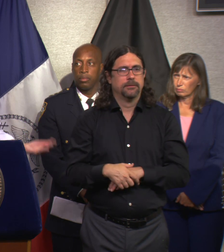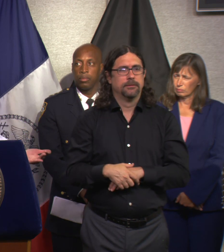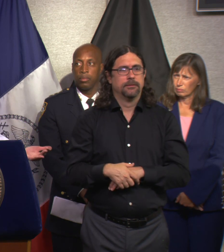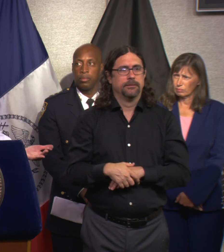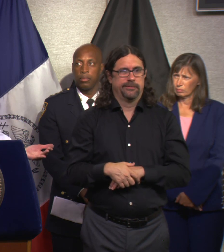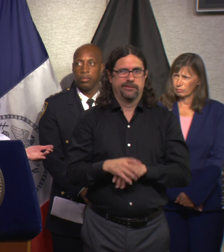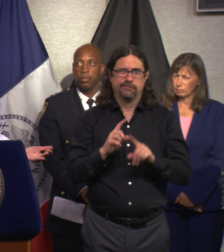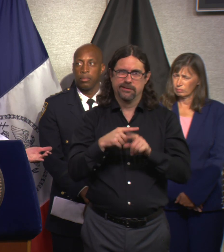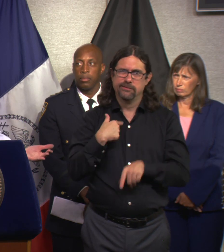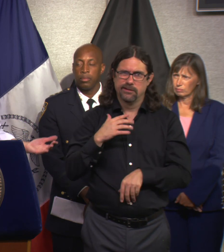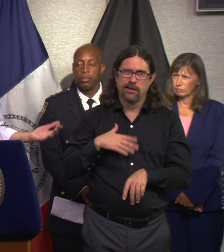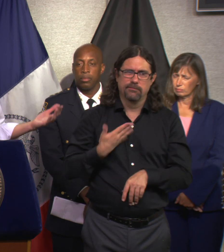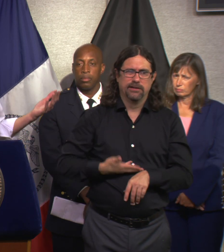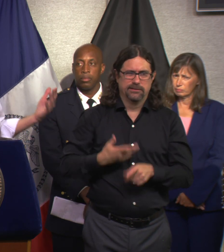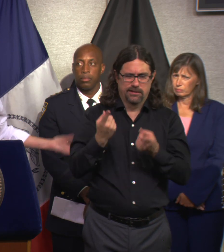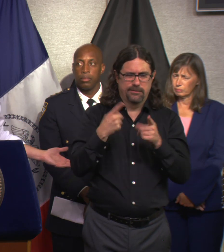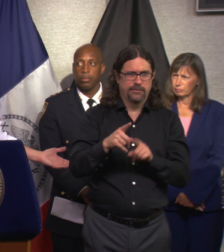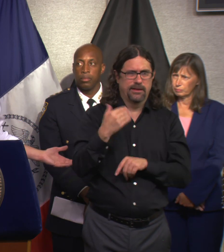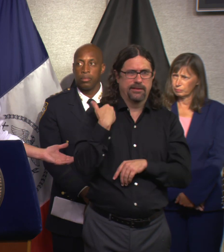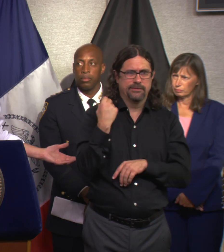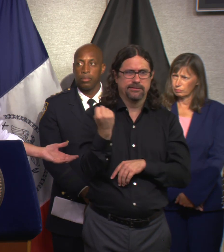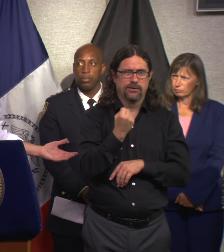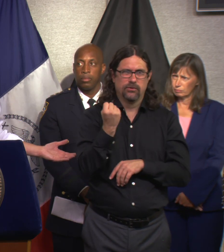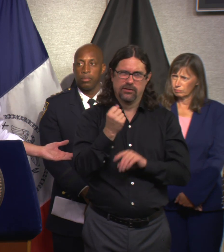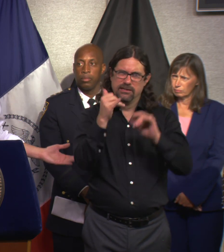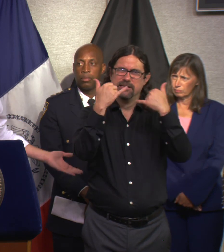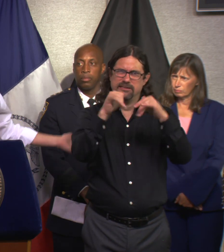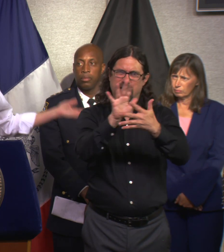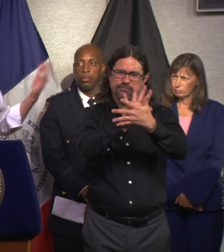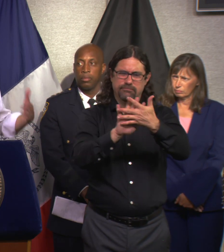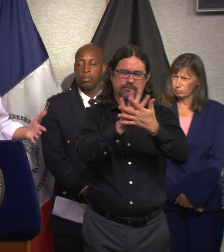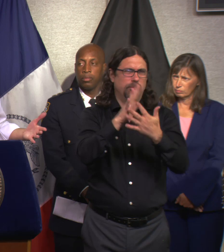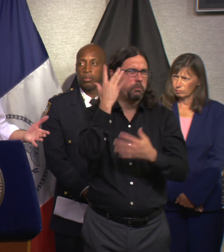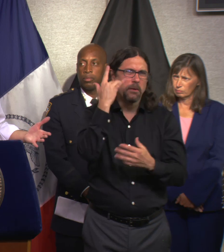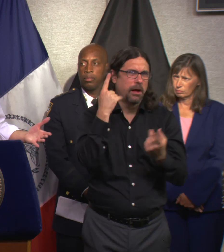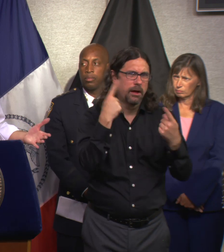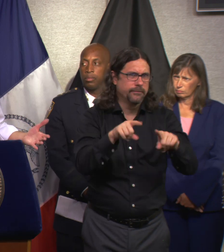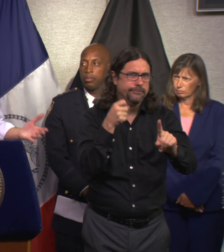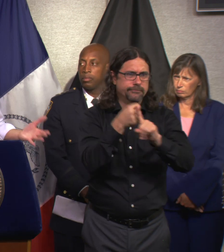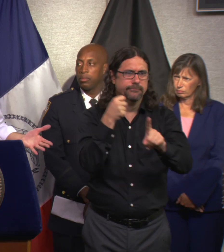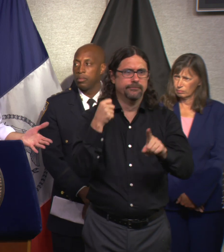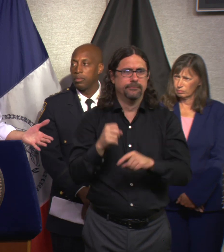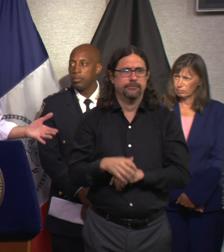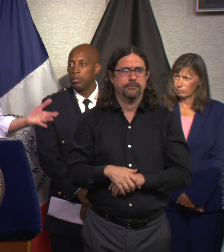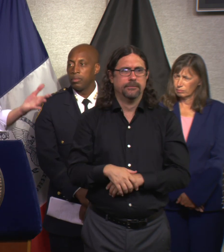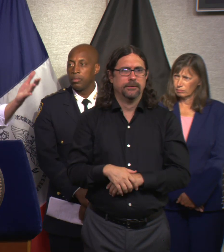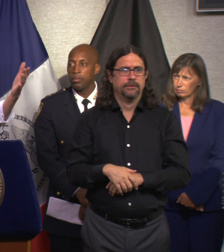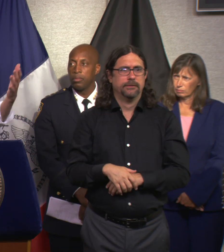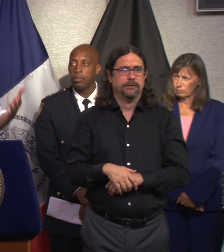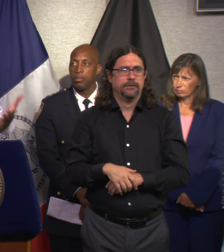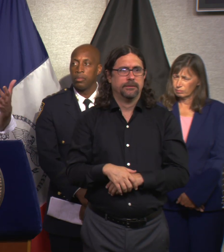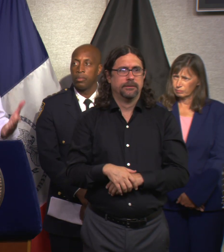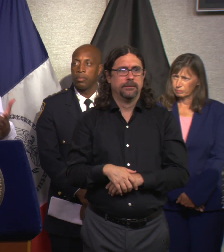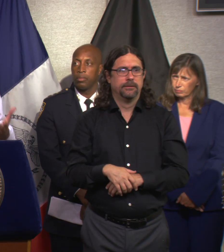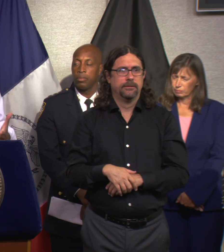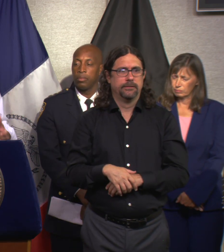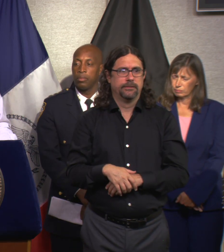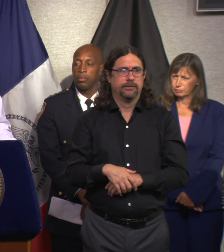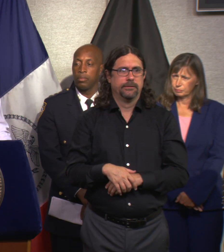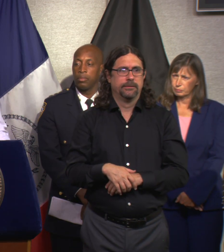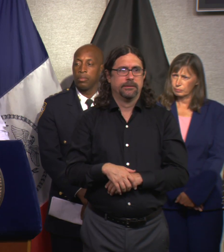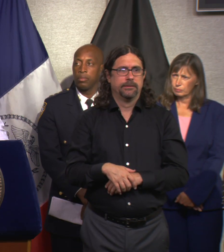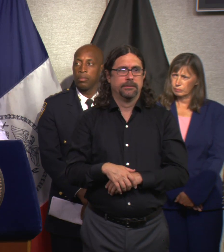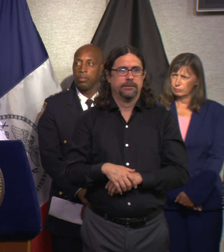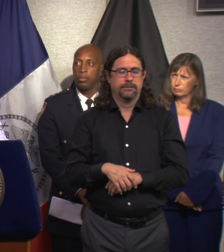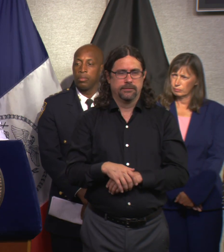about why it happened. You know, originally we were told it would take a long time to get an answer, then suddenly they had an answer the next day, but they still have not been able to